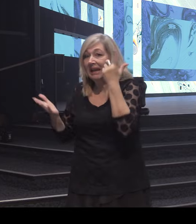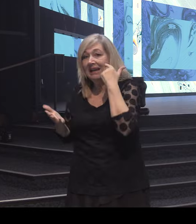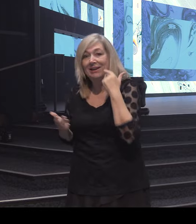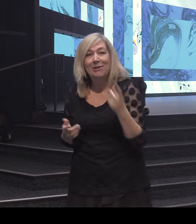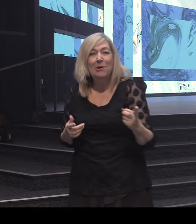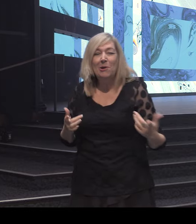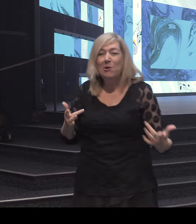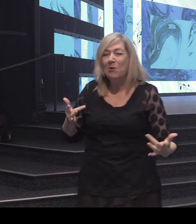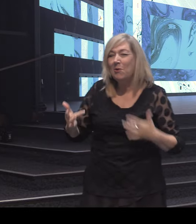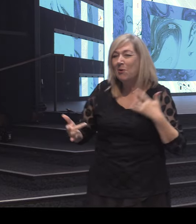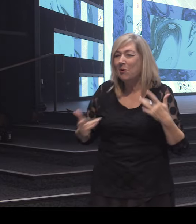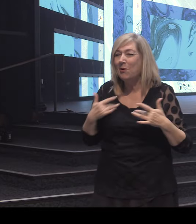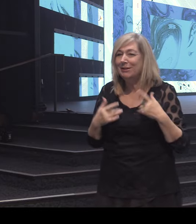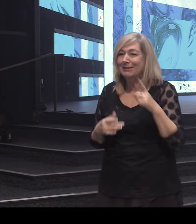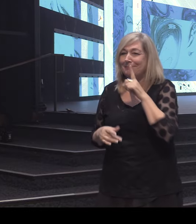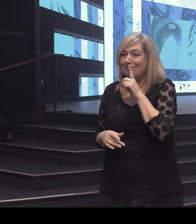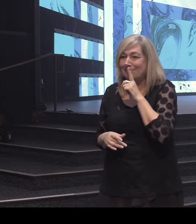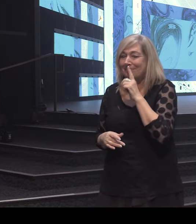going,